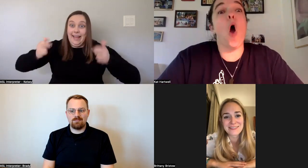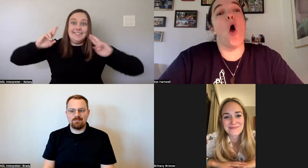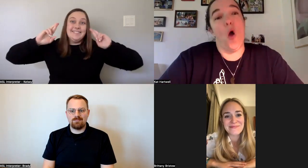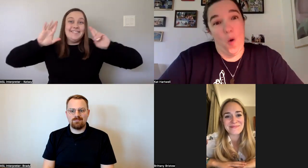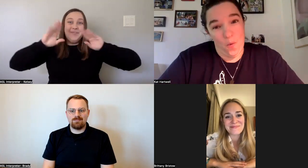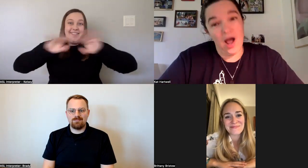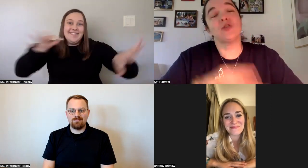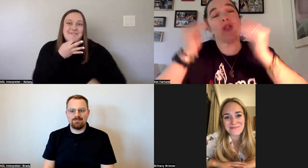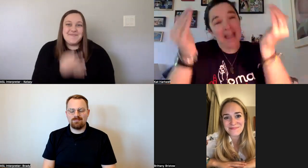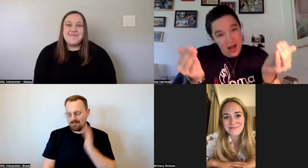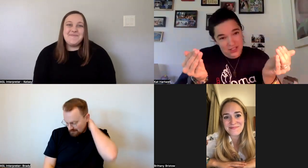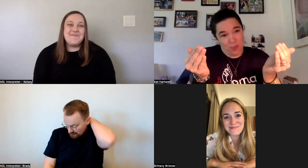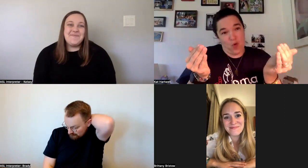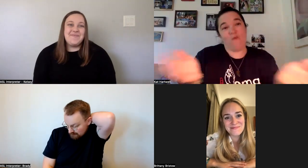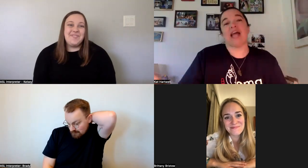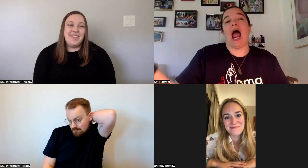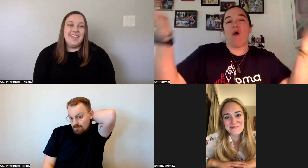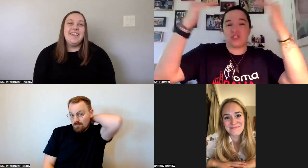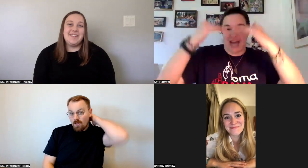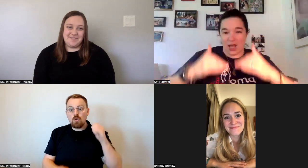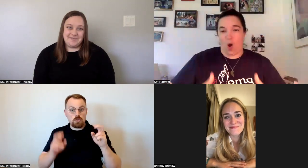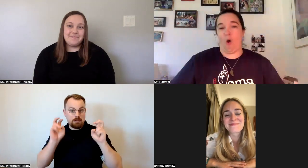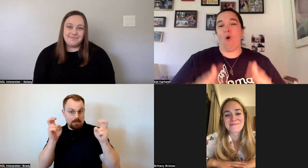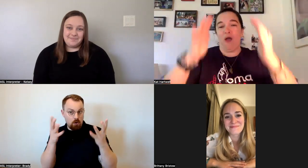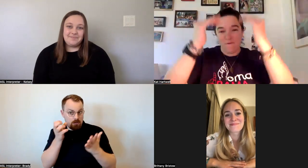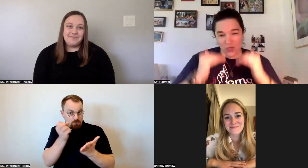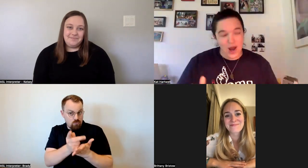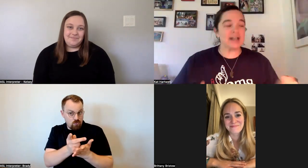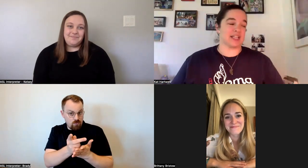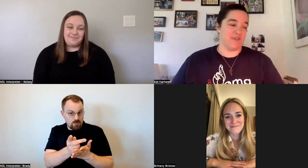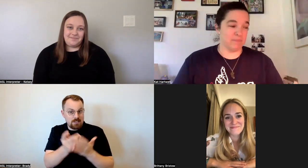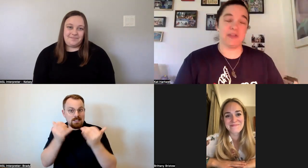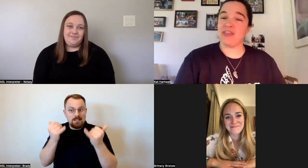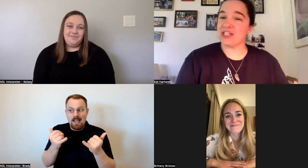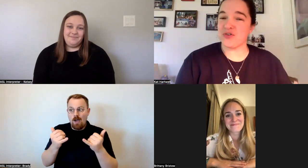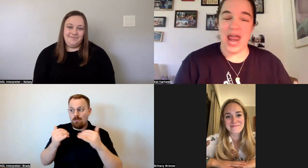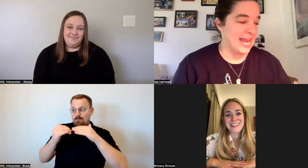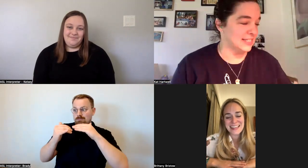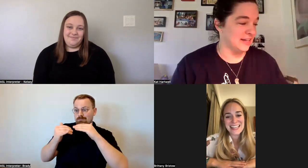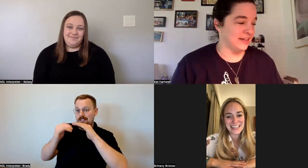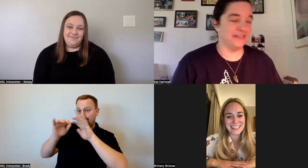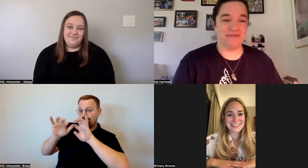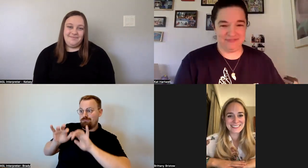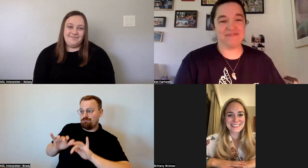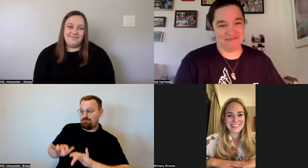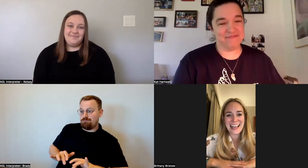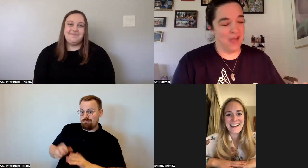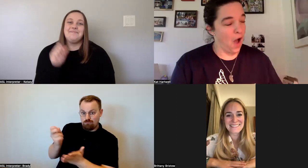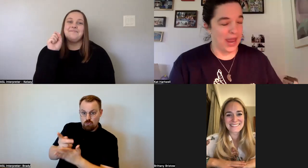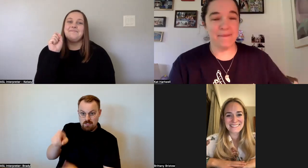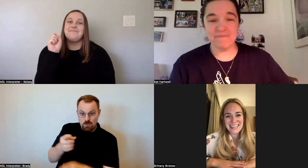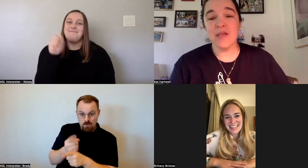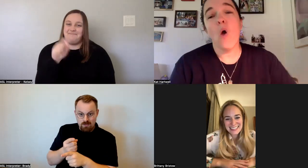crossed. Oh, so the title is approved now. You gotta go for the rest of them. That's great. Exactly.